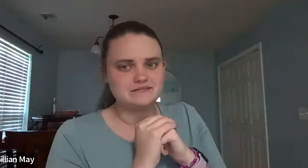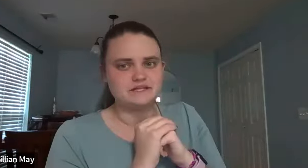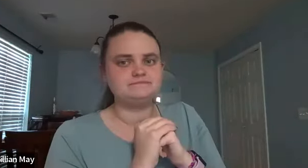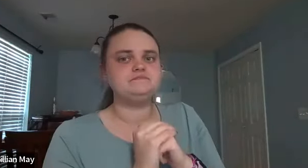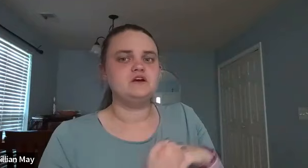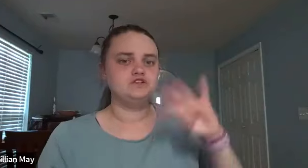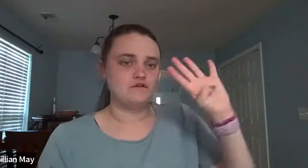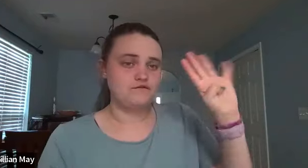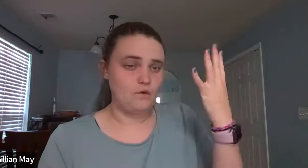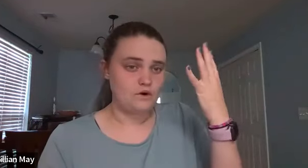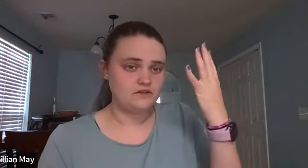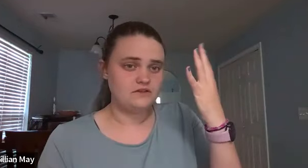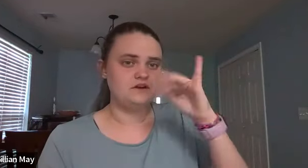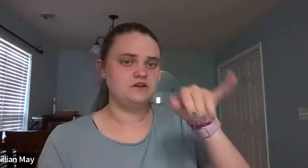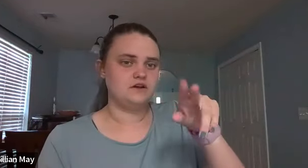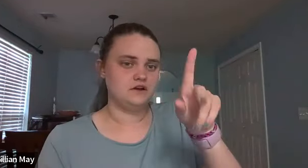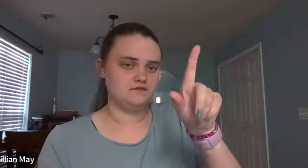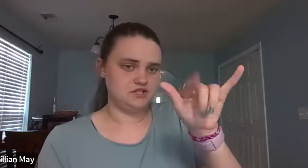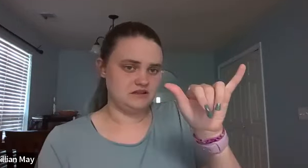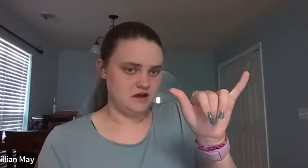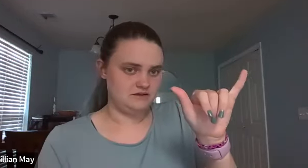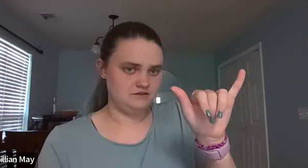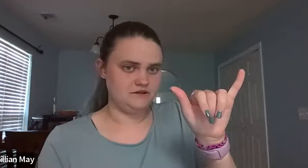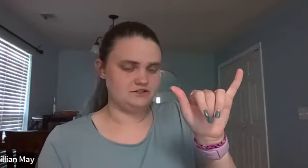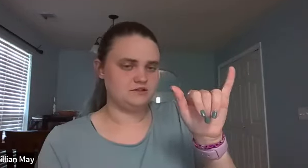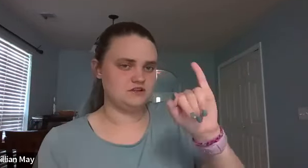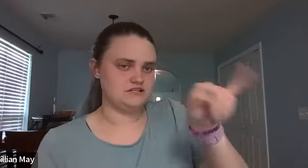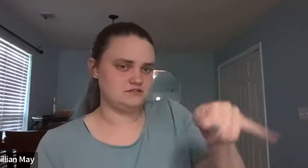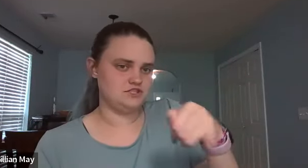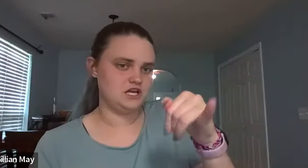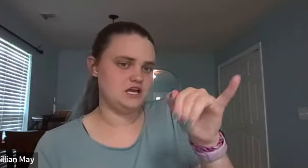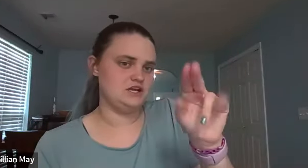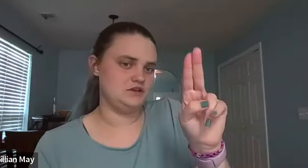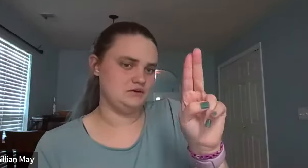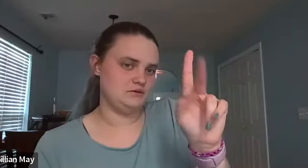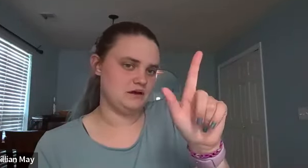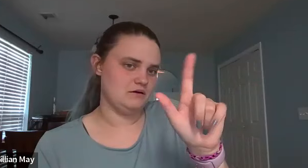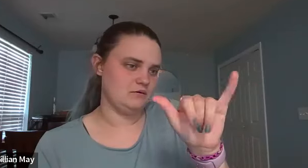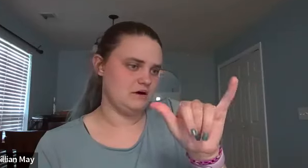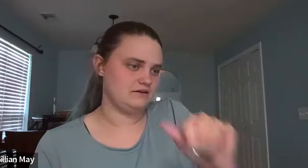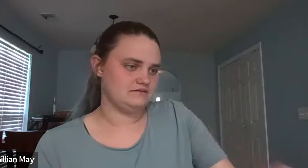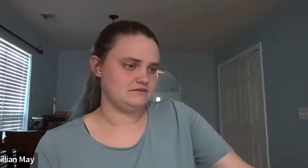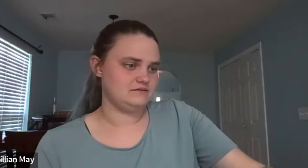placement. So 4th of July, you fingerspell July. So July.